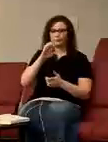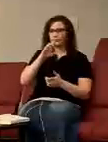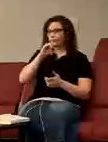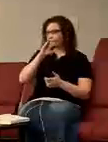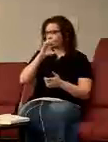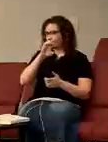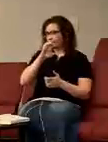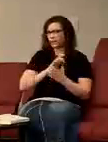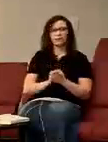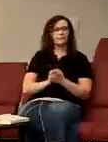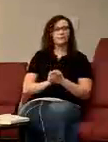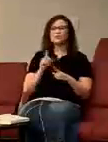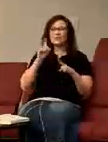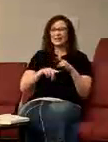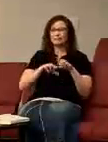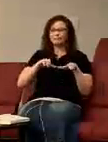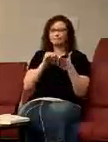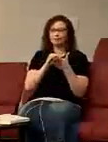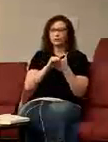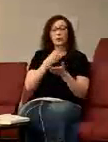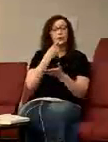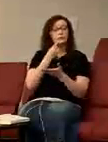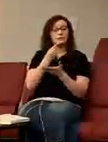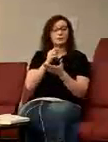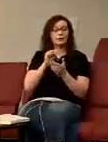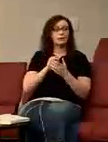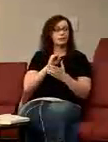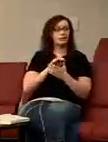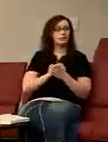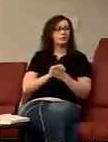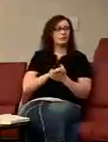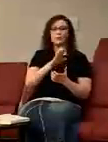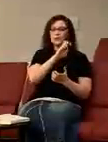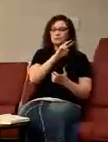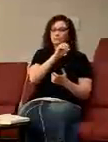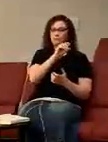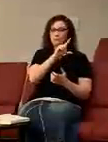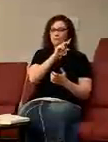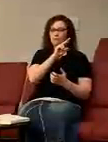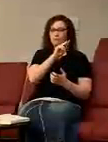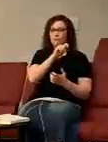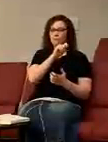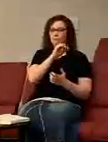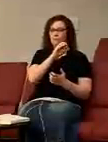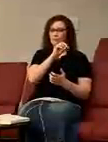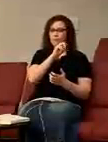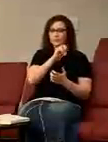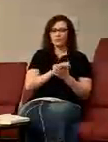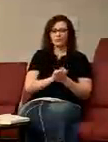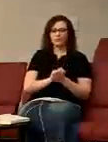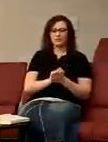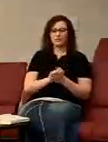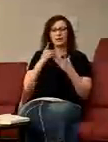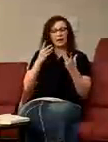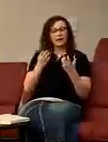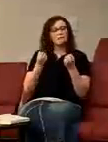They can't do that. So what I'm saying is the whole thing with this evolution thing, a bunch of genes would have to happen. I mean, it doesn't